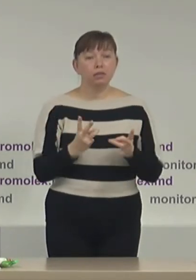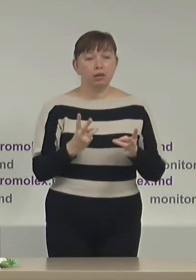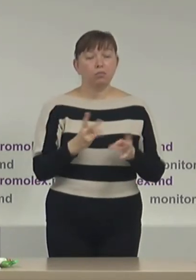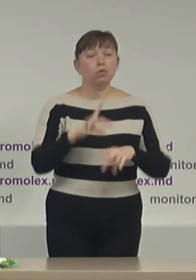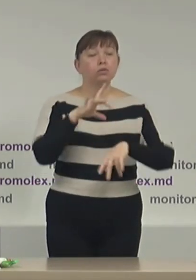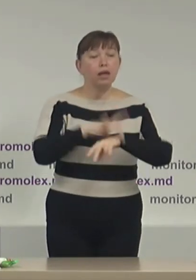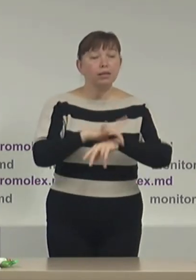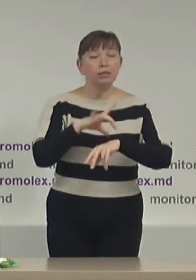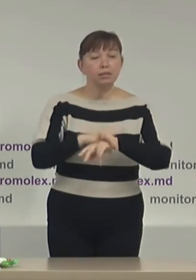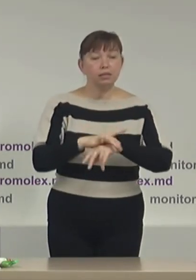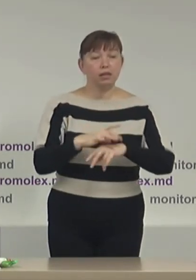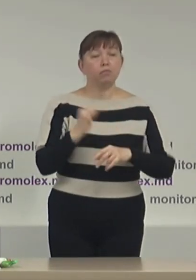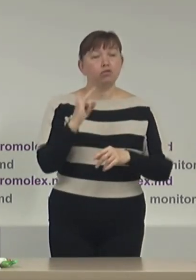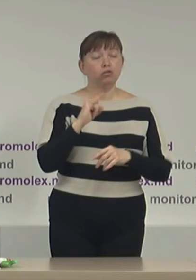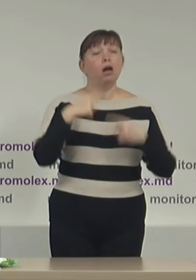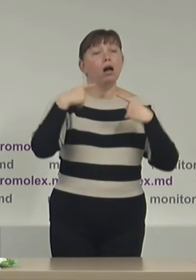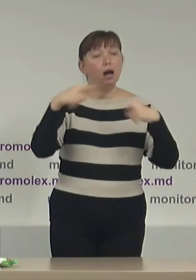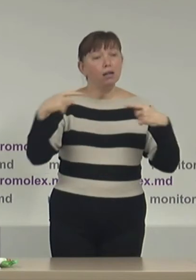Also,